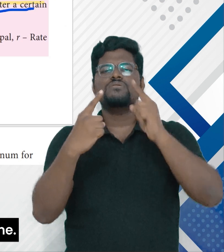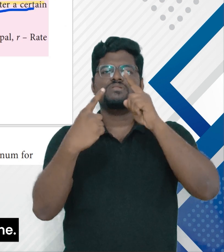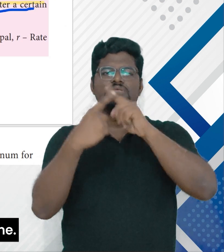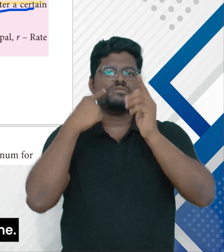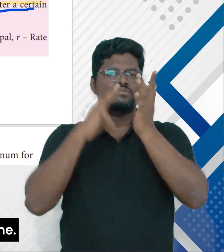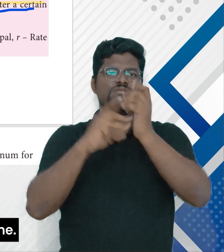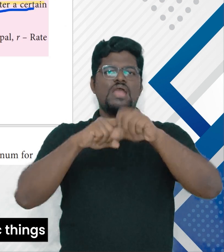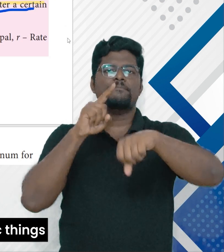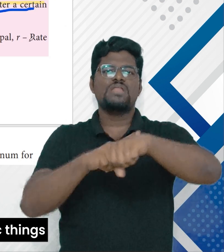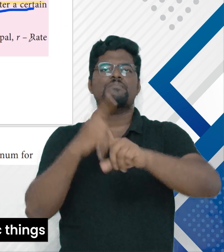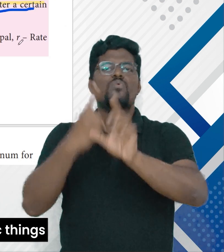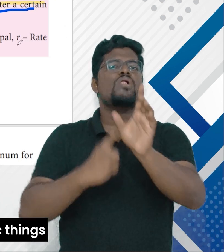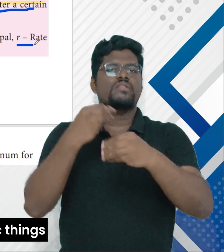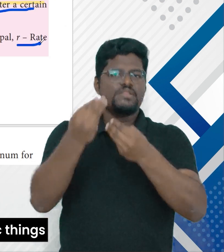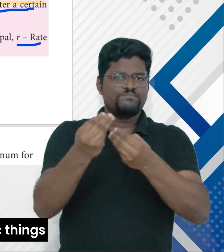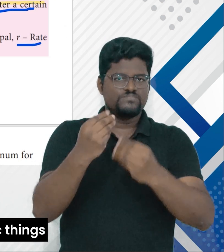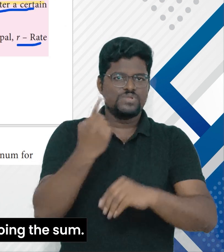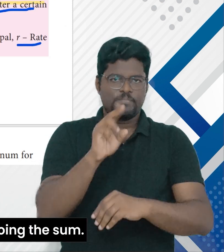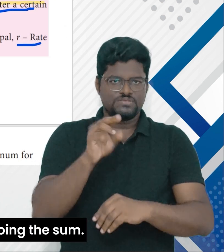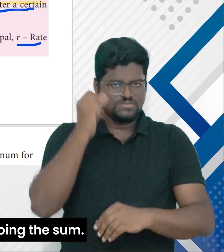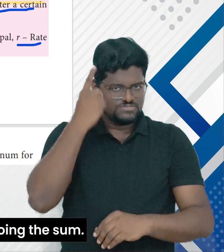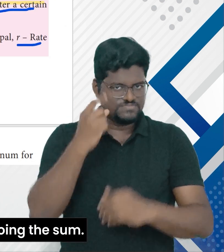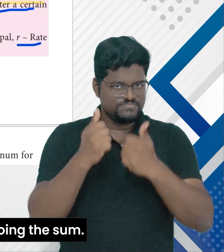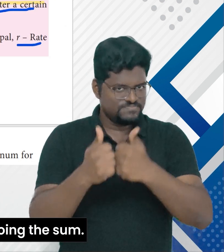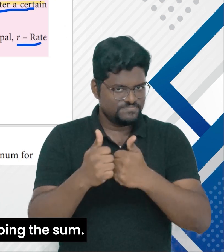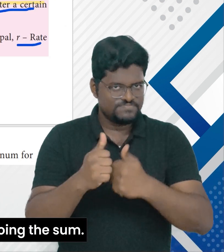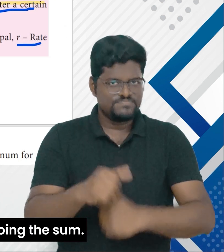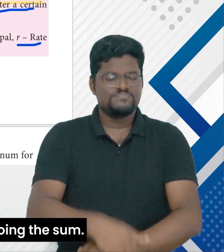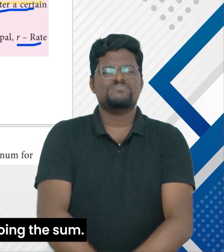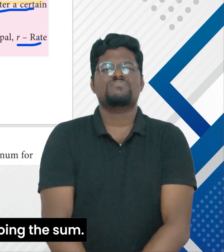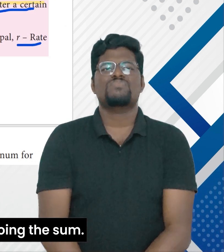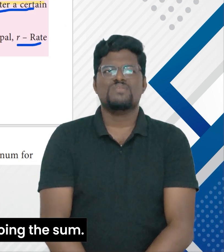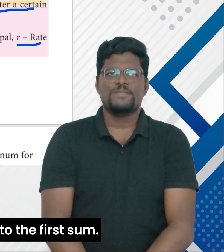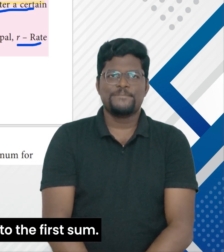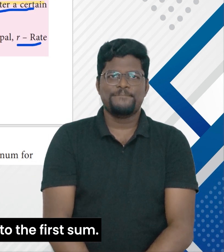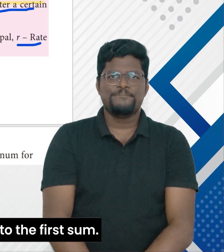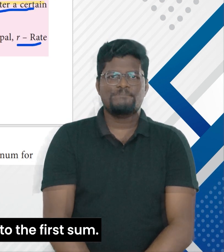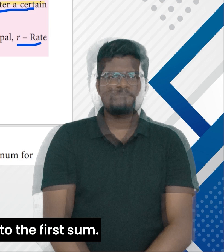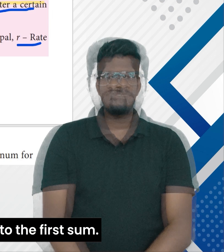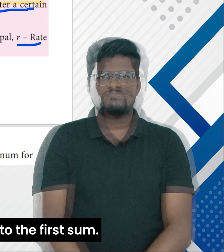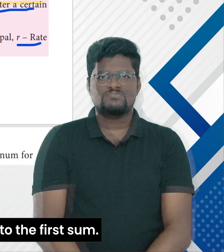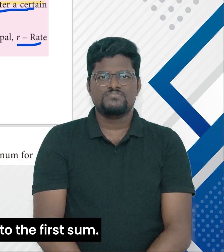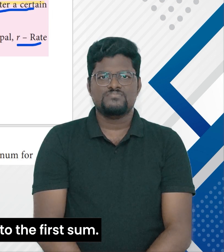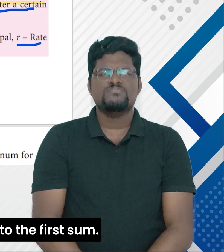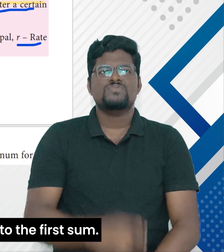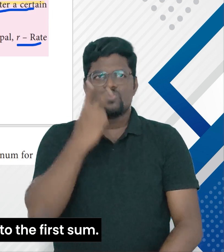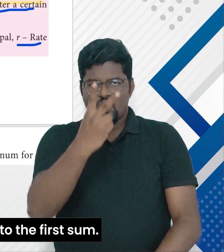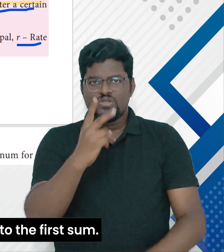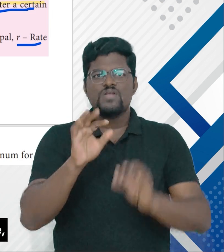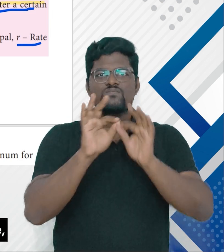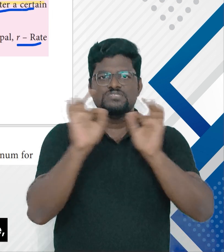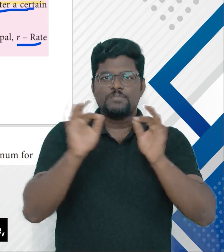indicates time. These are the basic things we should know before doing the sum. Now we are going to move the first